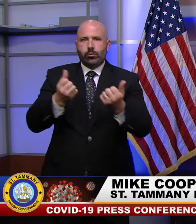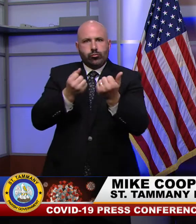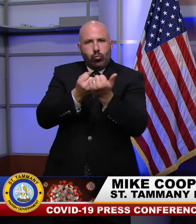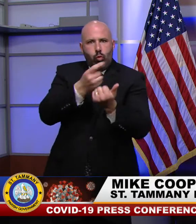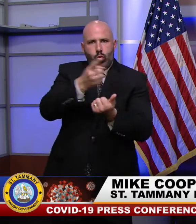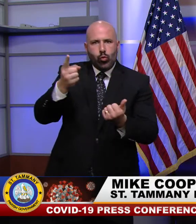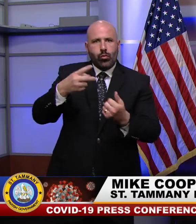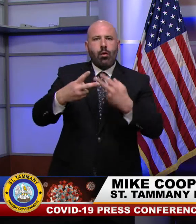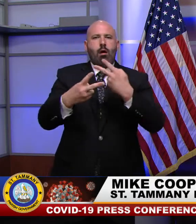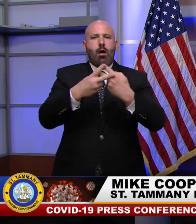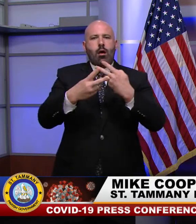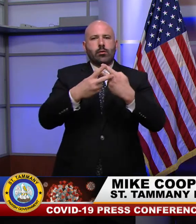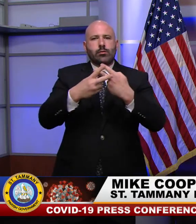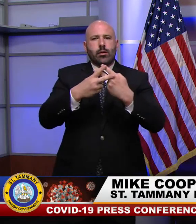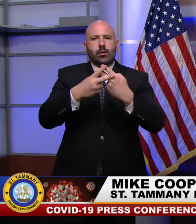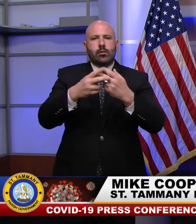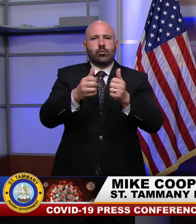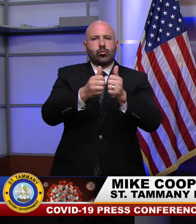#TogetherApart.